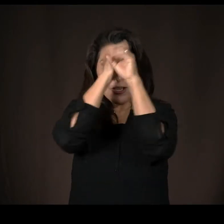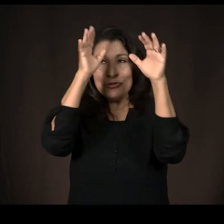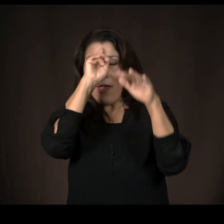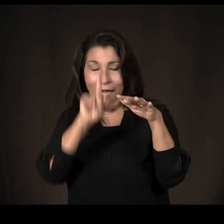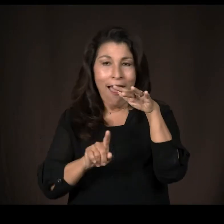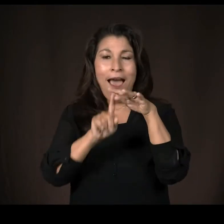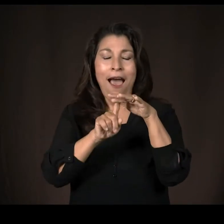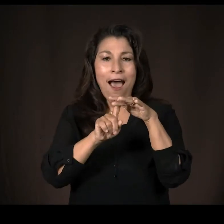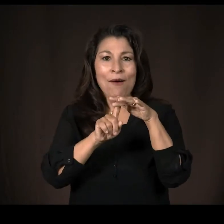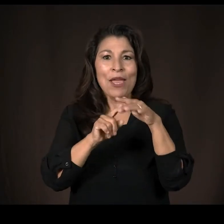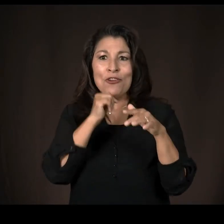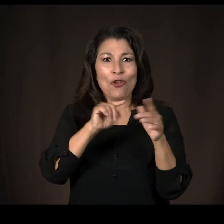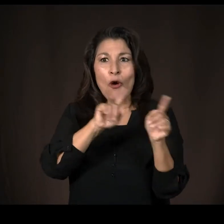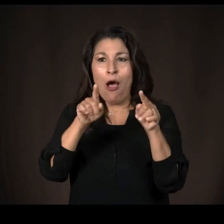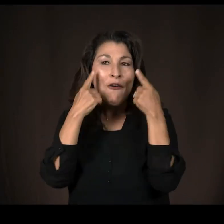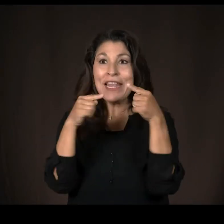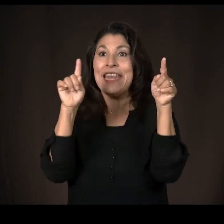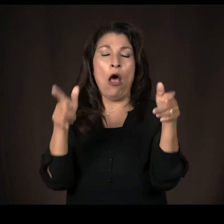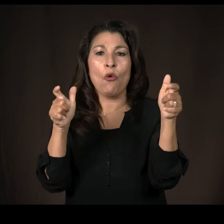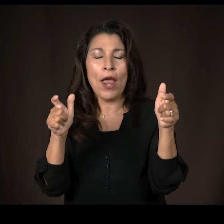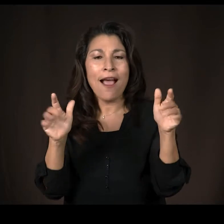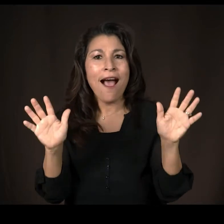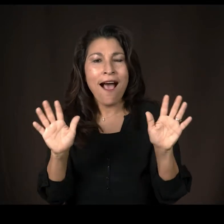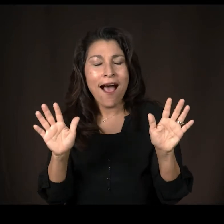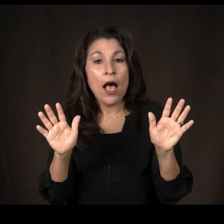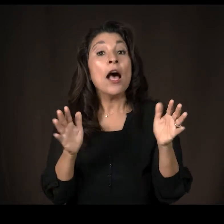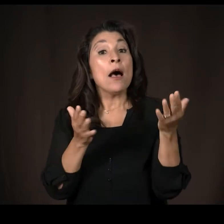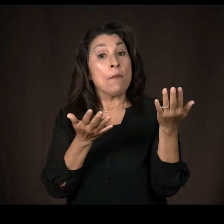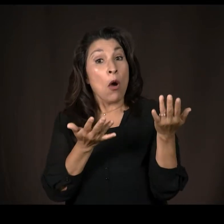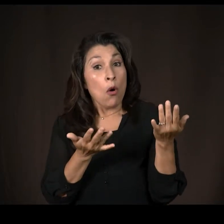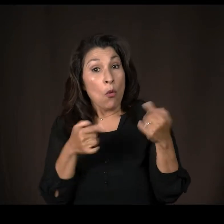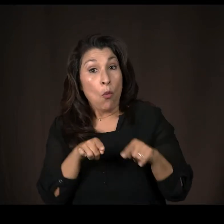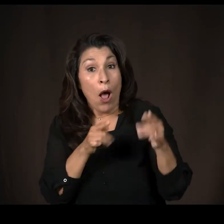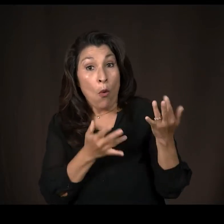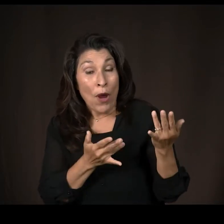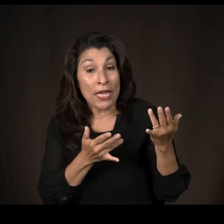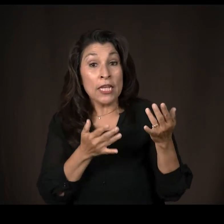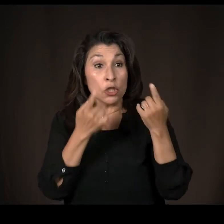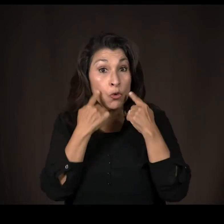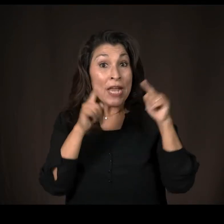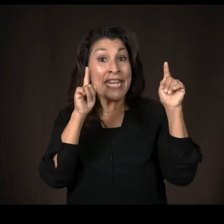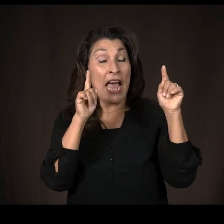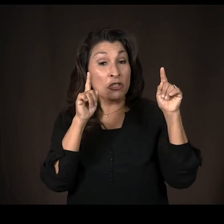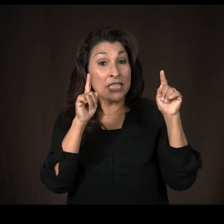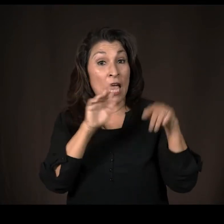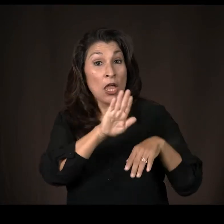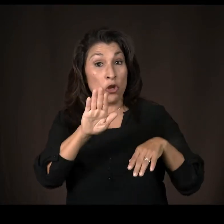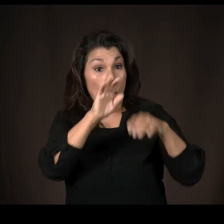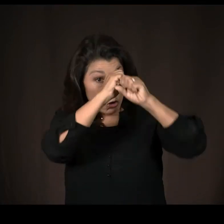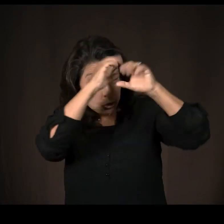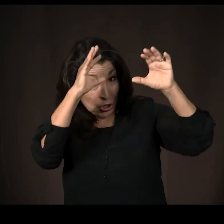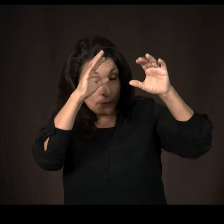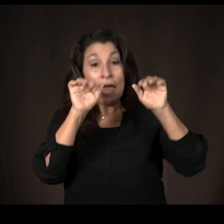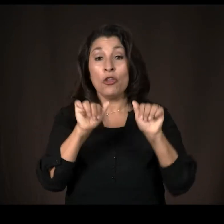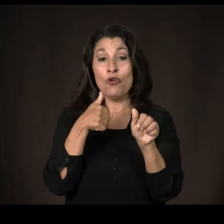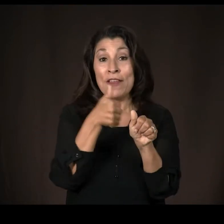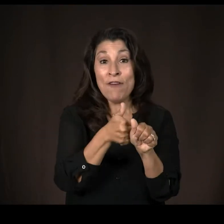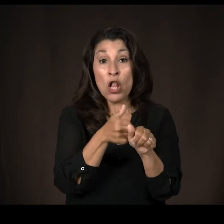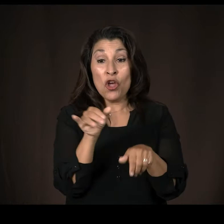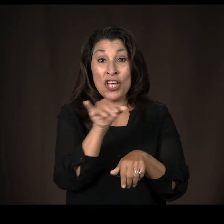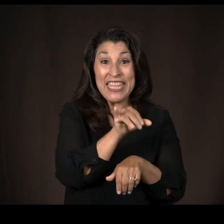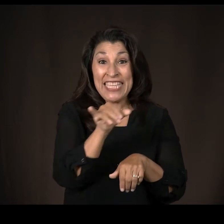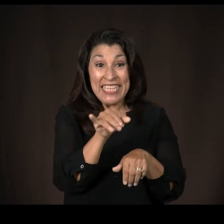from God. And while you're waiting for just the right time to announce your dream, you can do these same things that Nehemiah